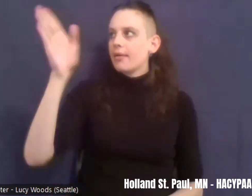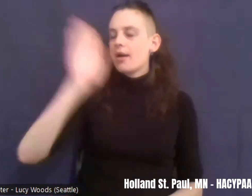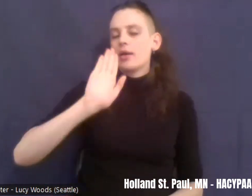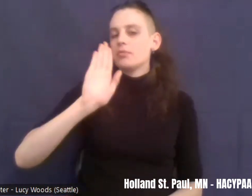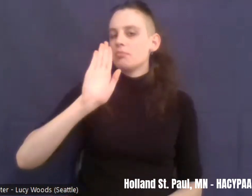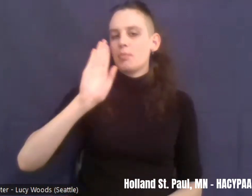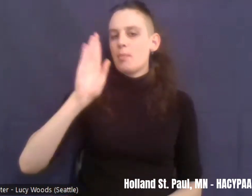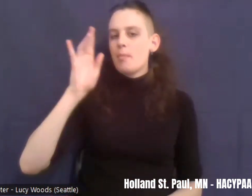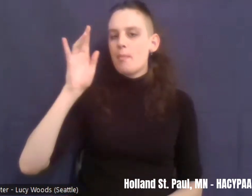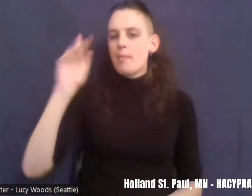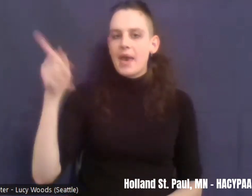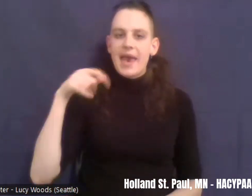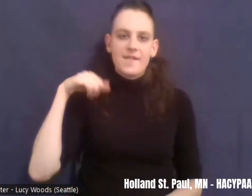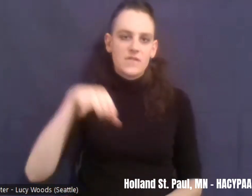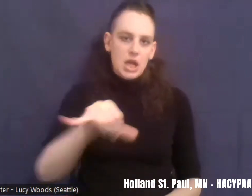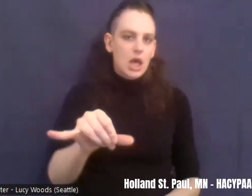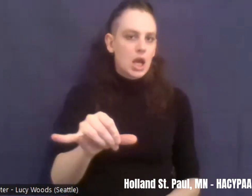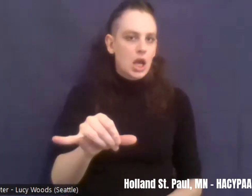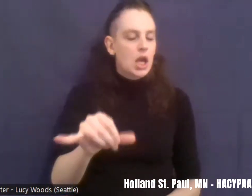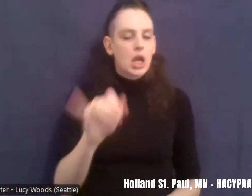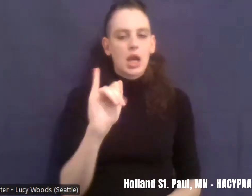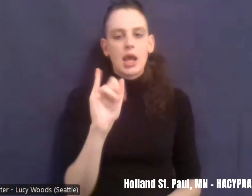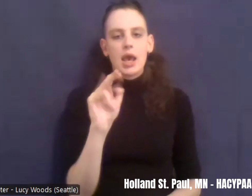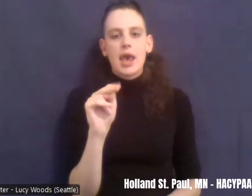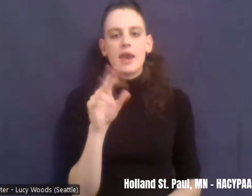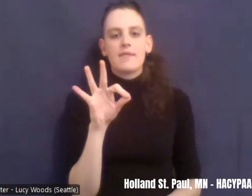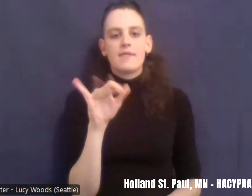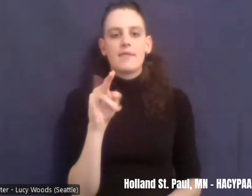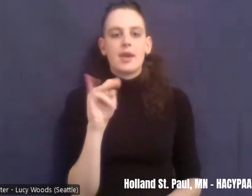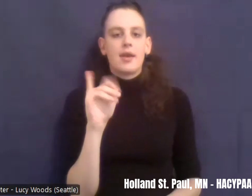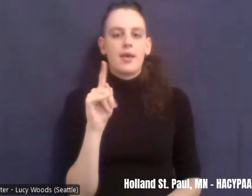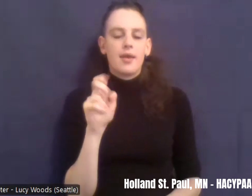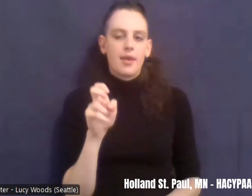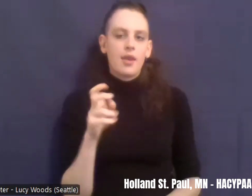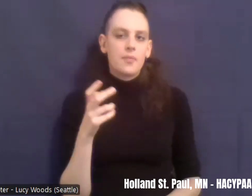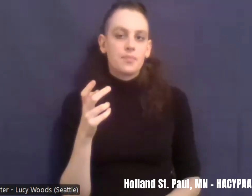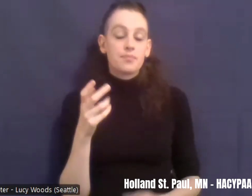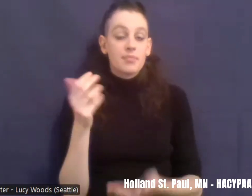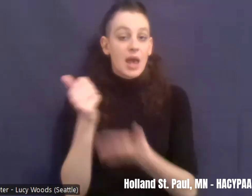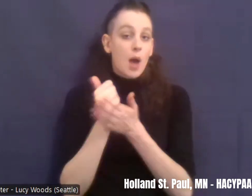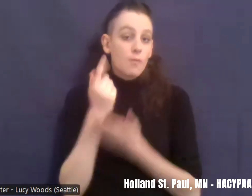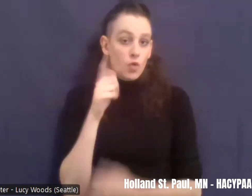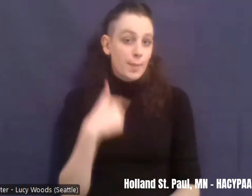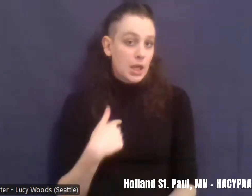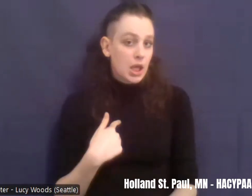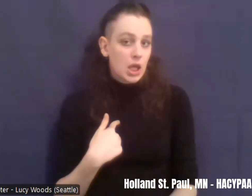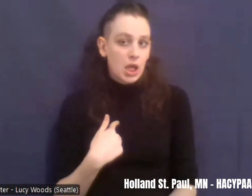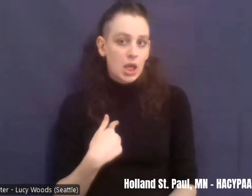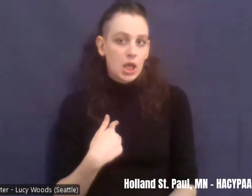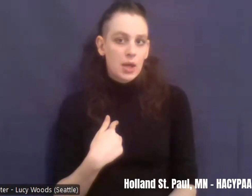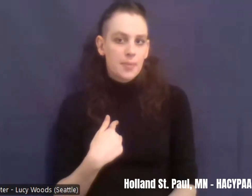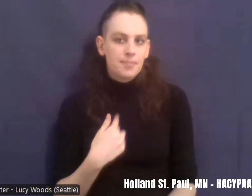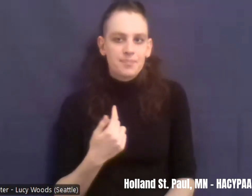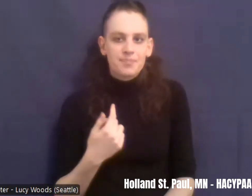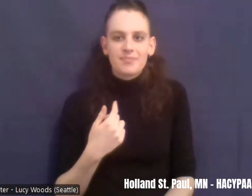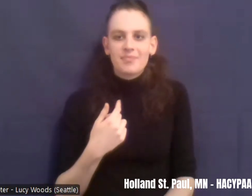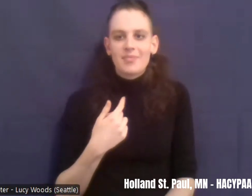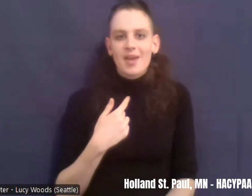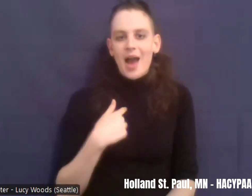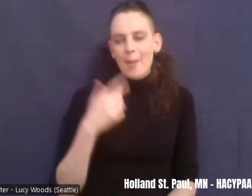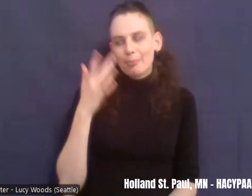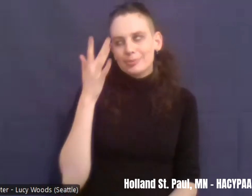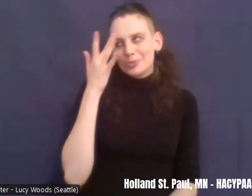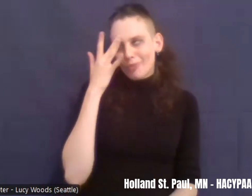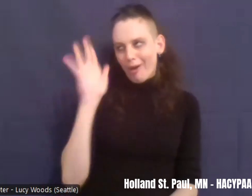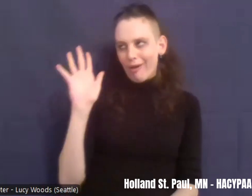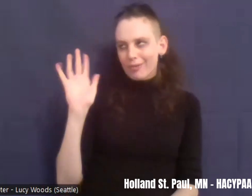helpful for like someone like me who like I have to believe like I'm like a pretty smart human being,